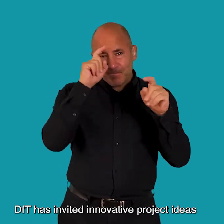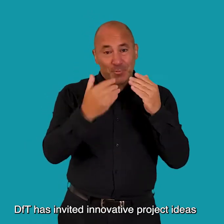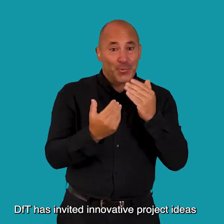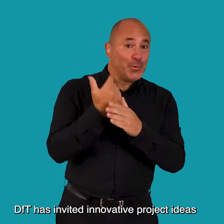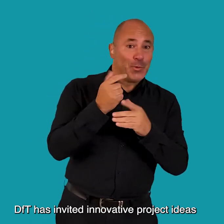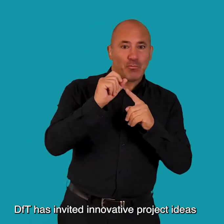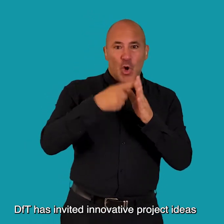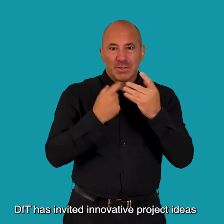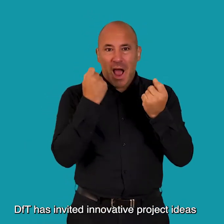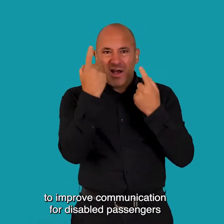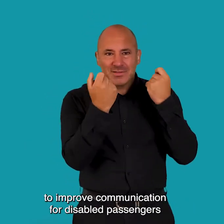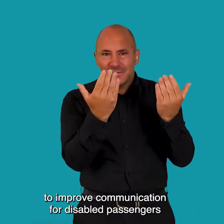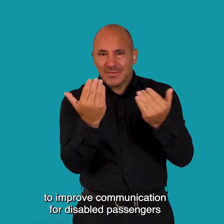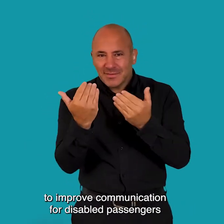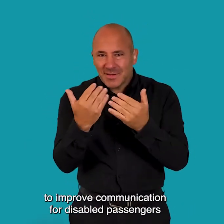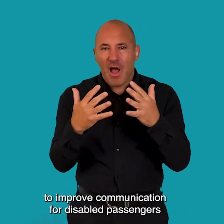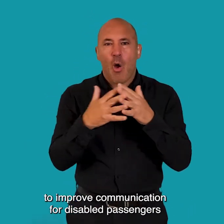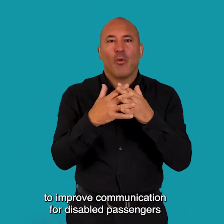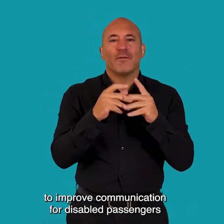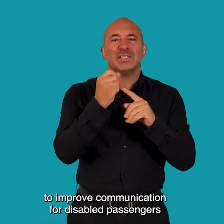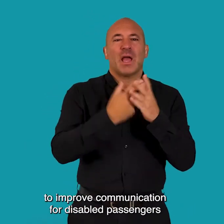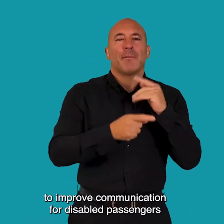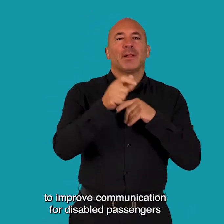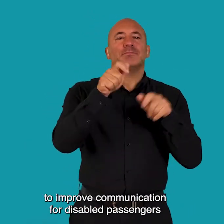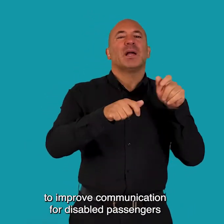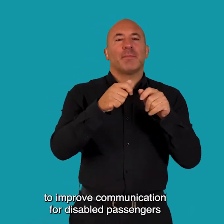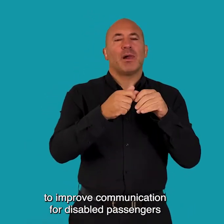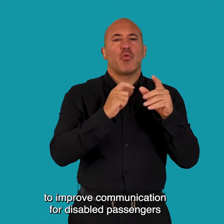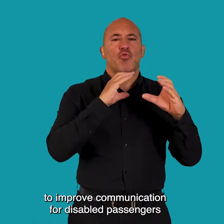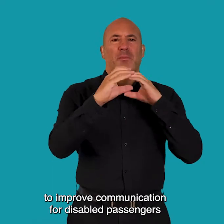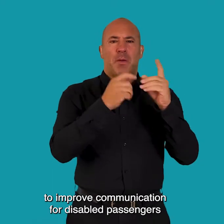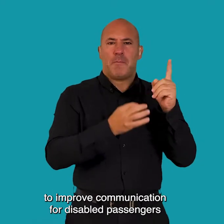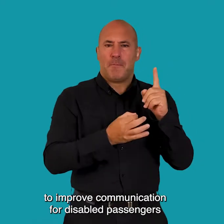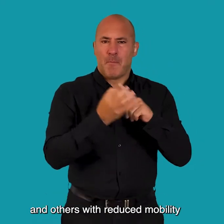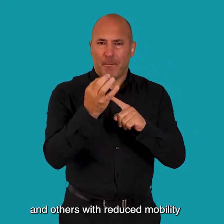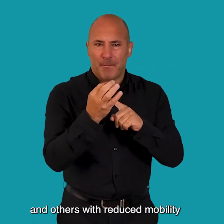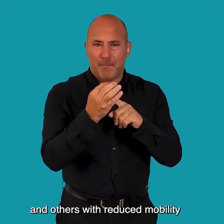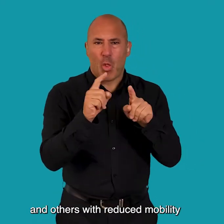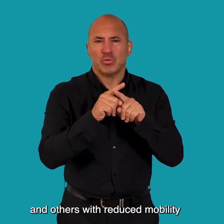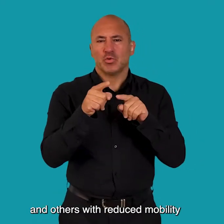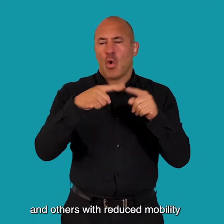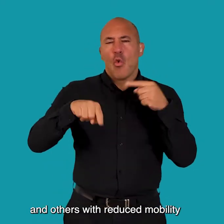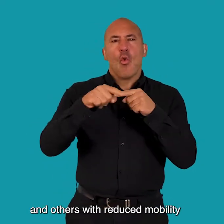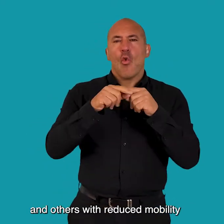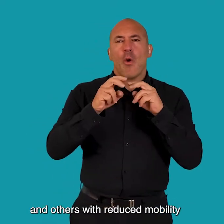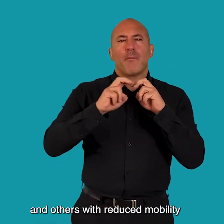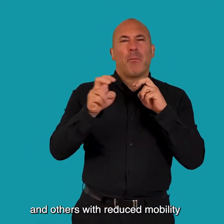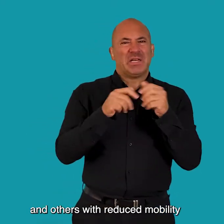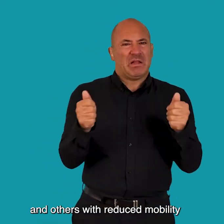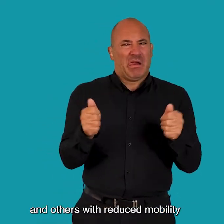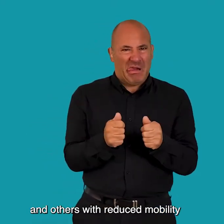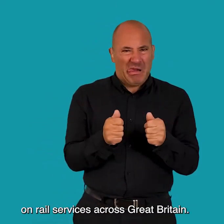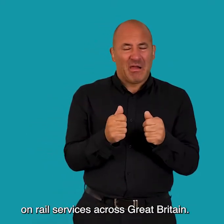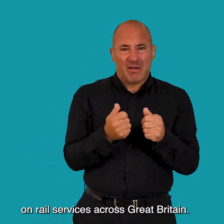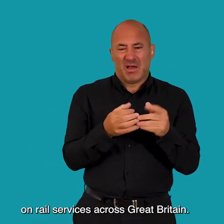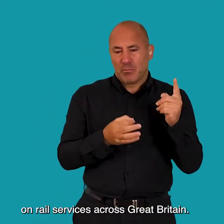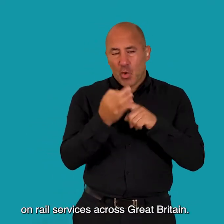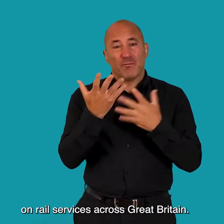project ideas to improve communication for disabled passengers and others with reduced mobility on rail services